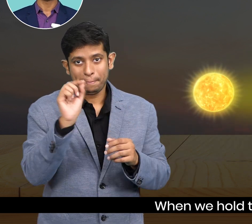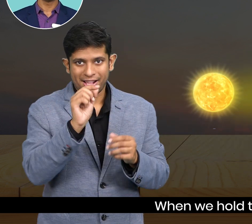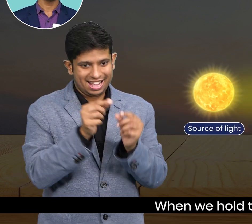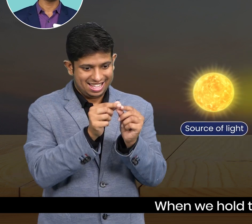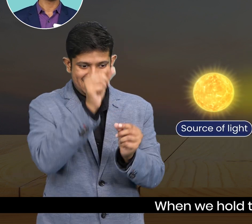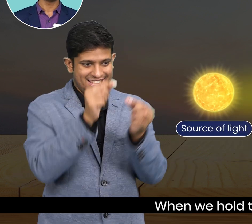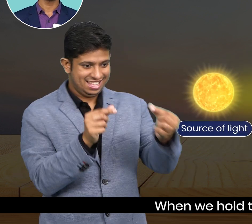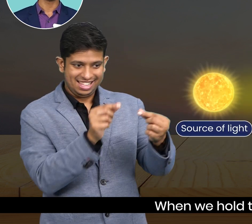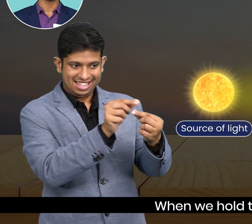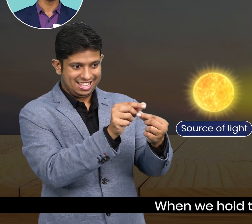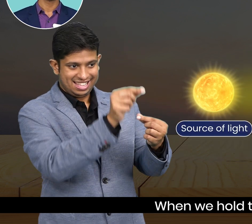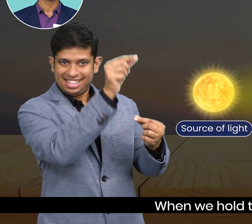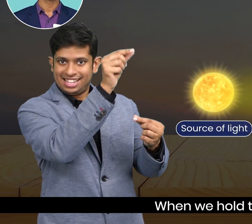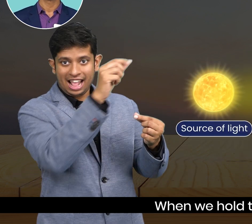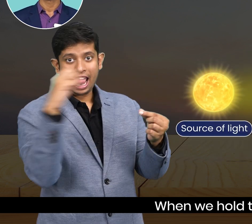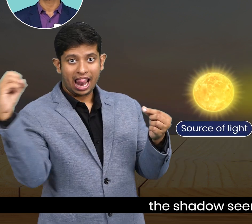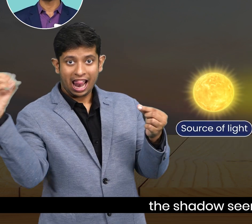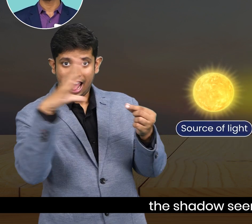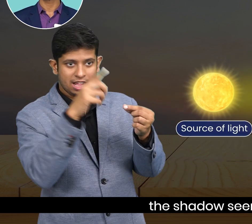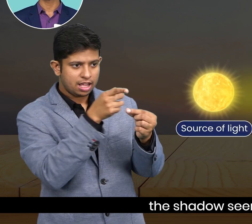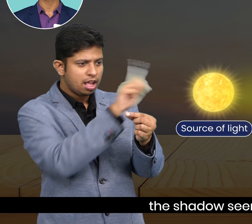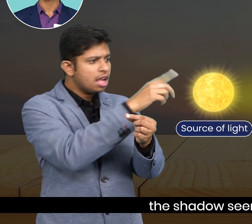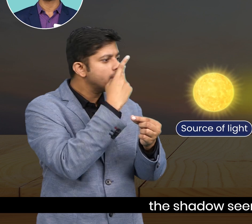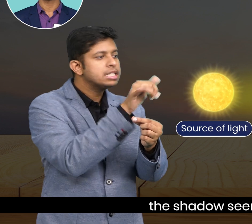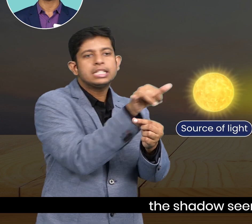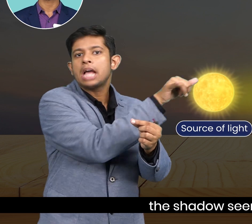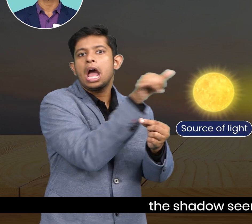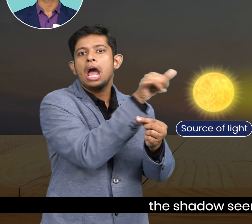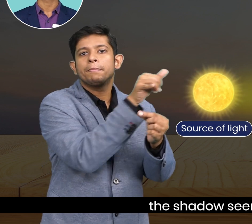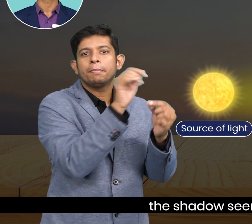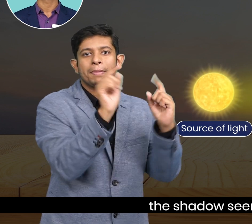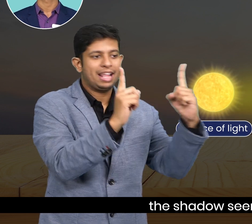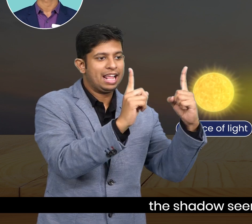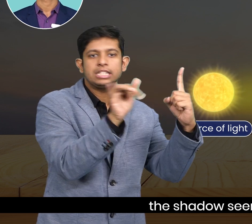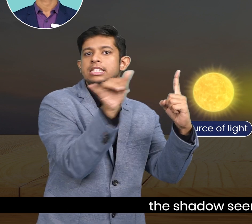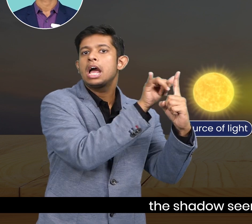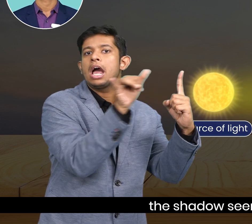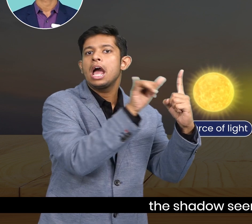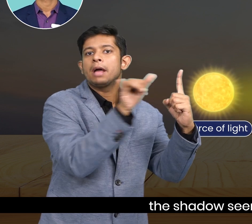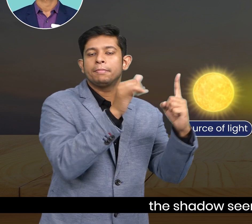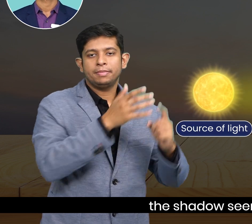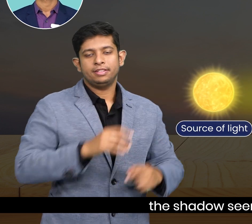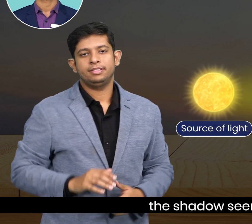When we hold the pen vertically, the shadow seems like the object.